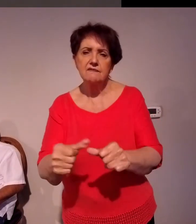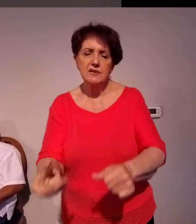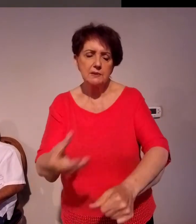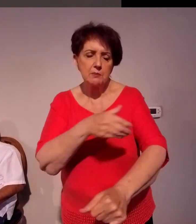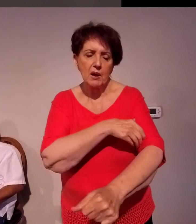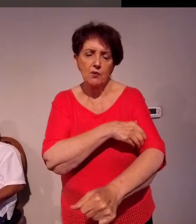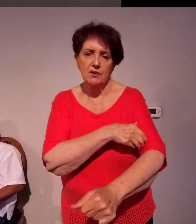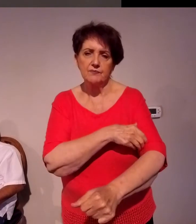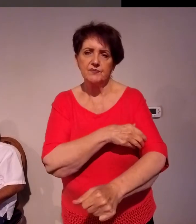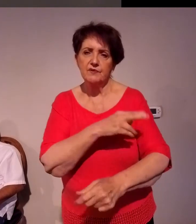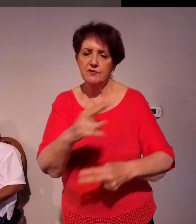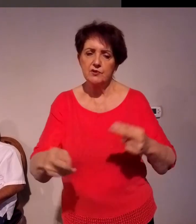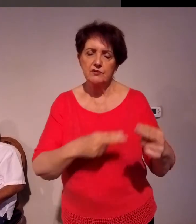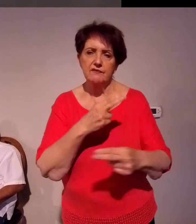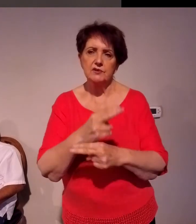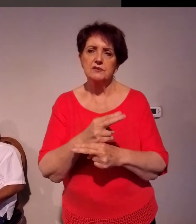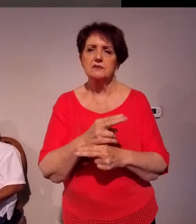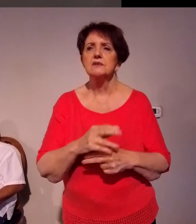presence.